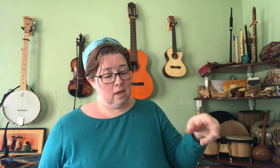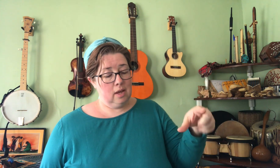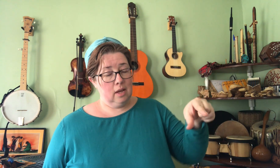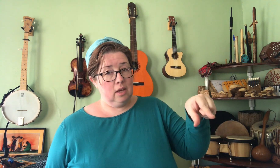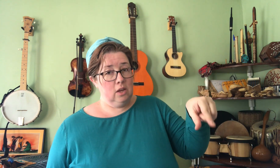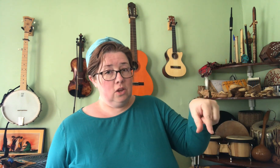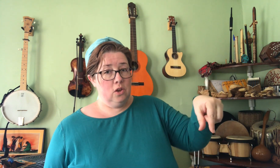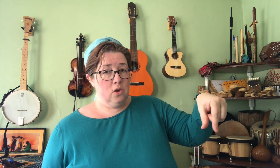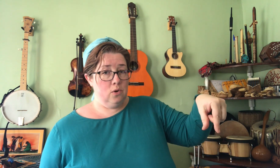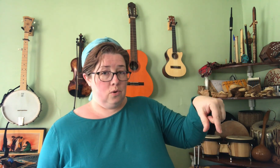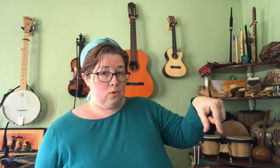Q.